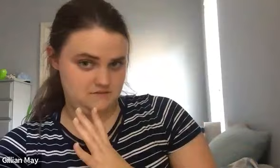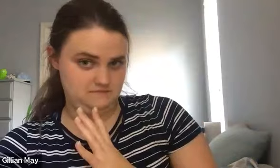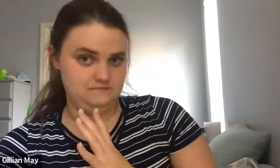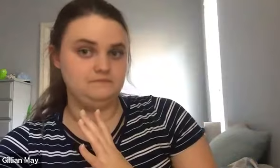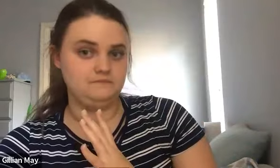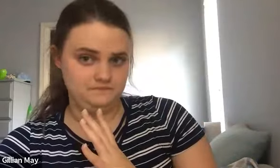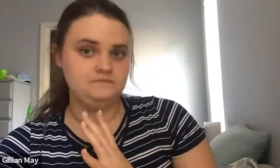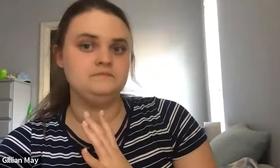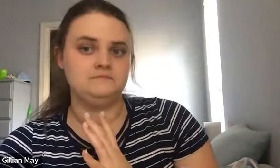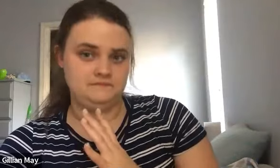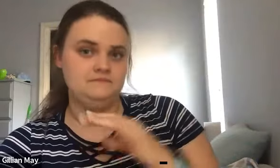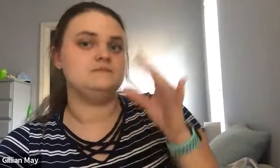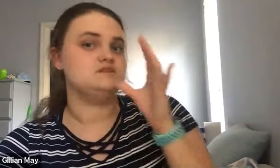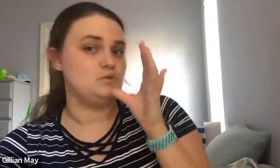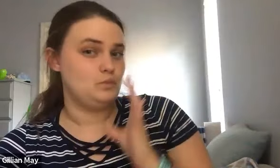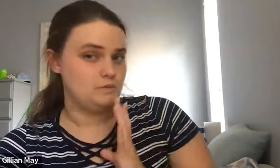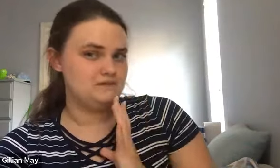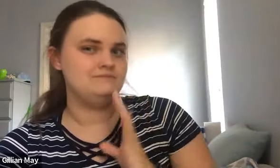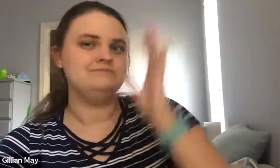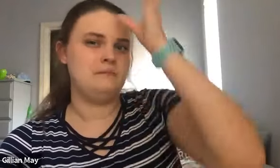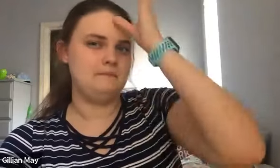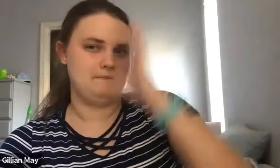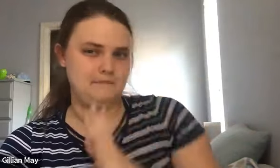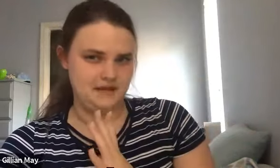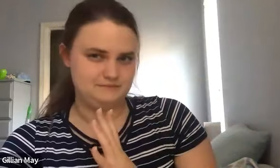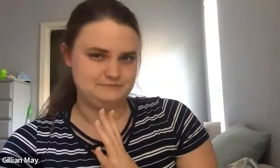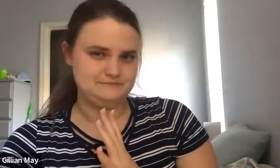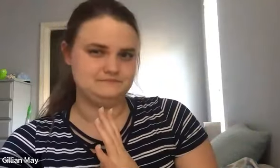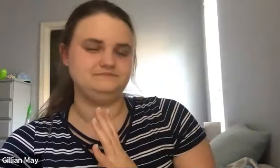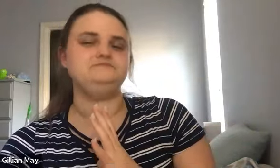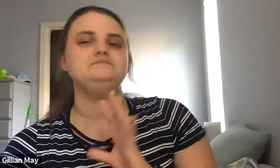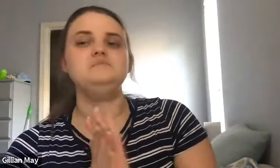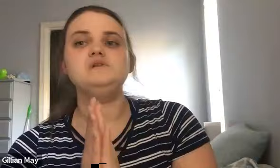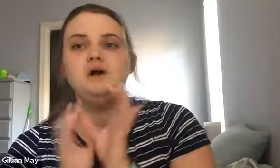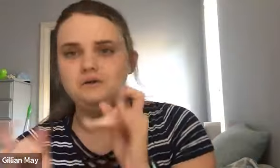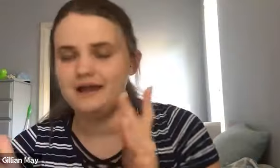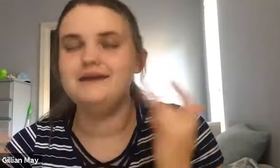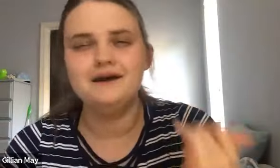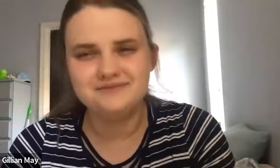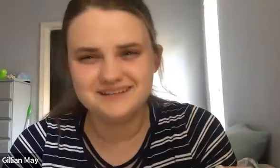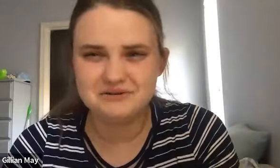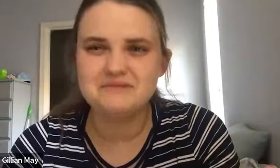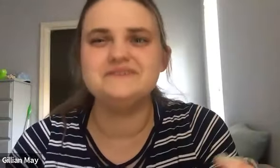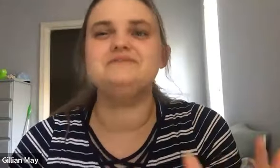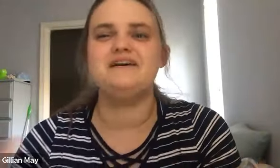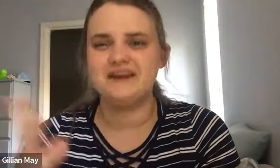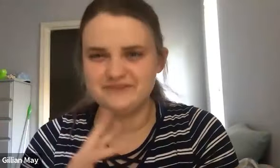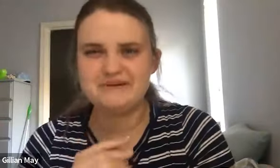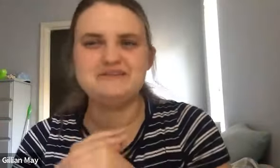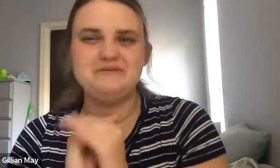So woman, man. Okay, now we can do a review now that I feel better knowing